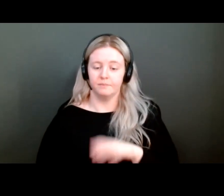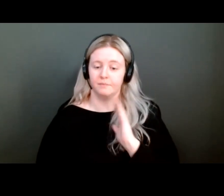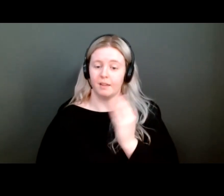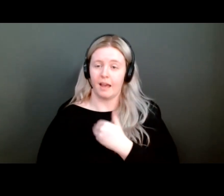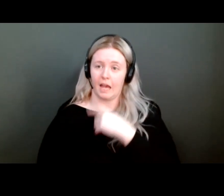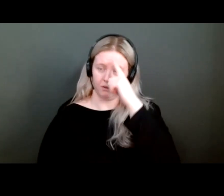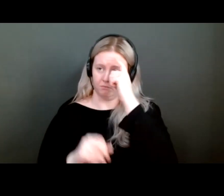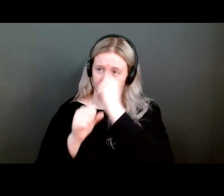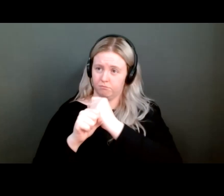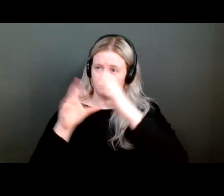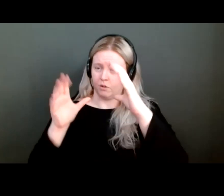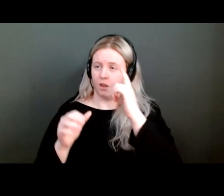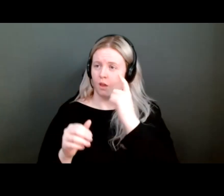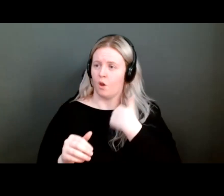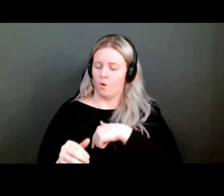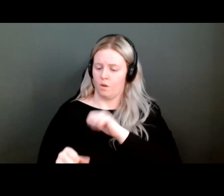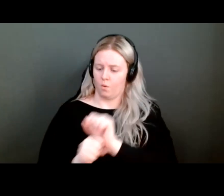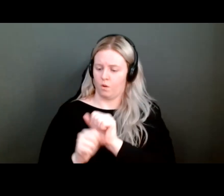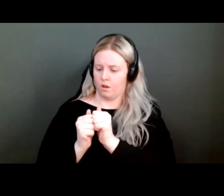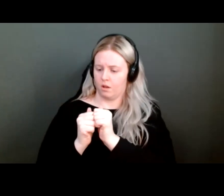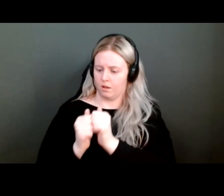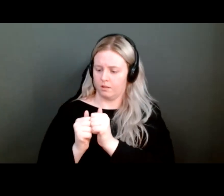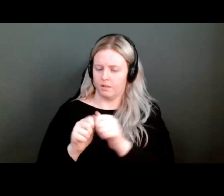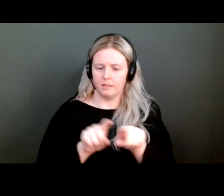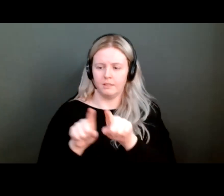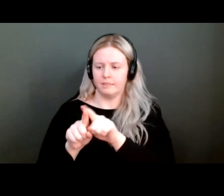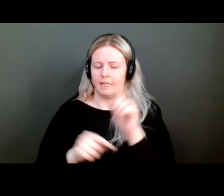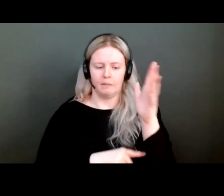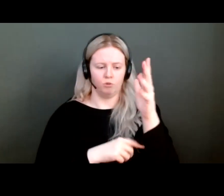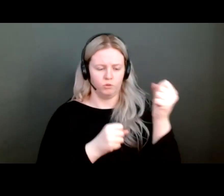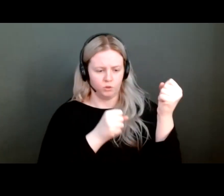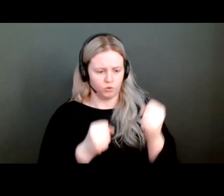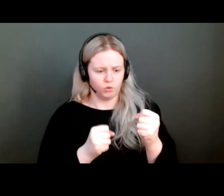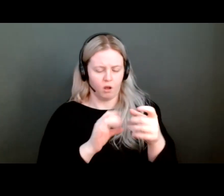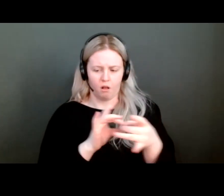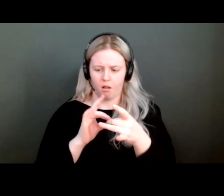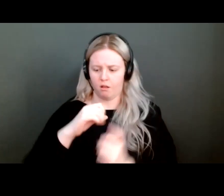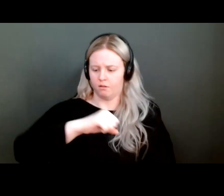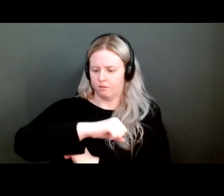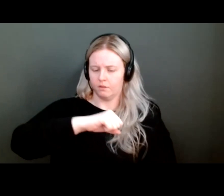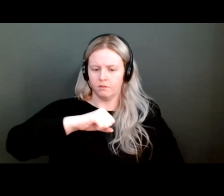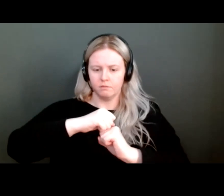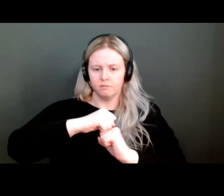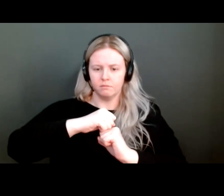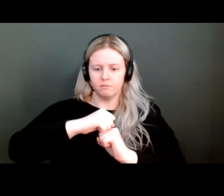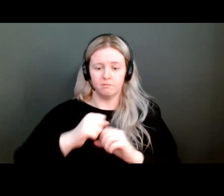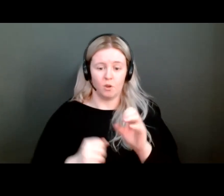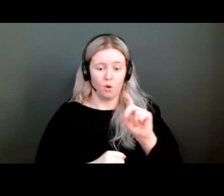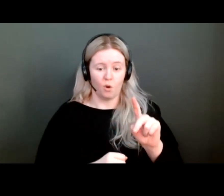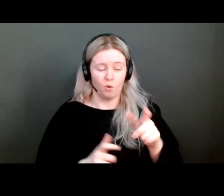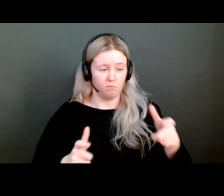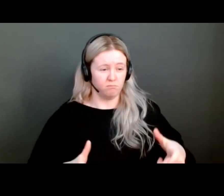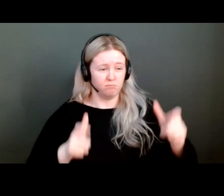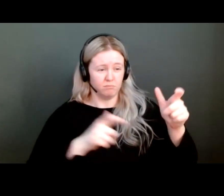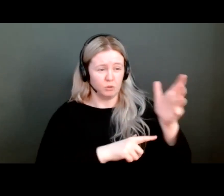are the branches creating a strong foundation. Like the branches of the mighty oak tree,